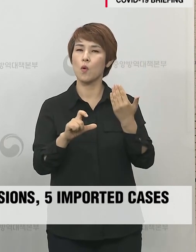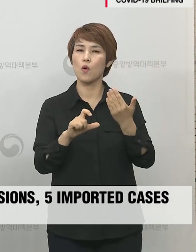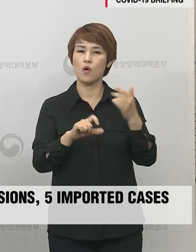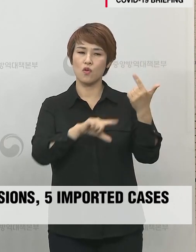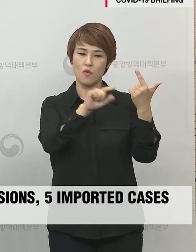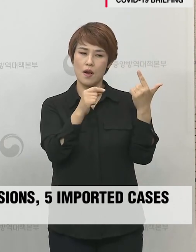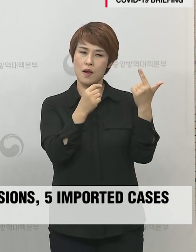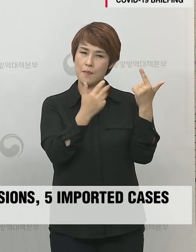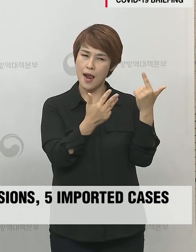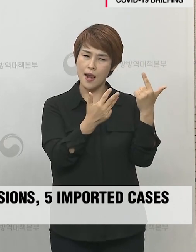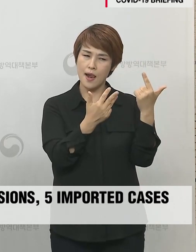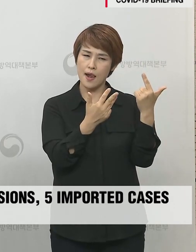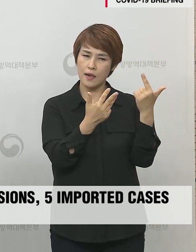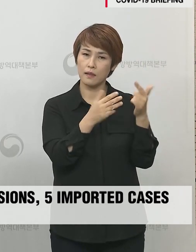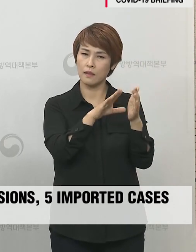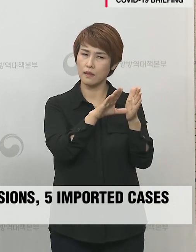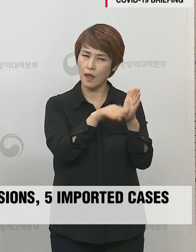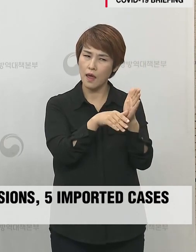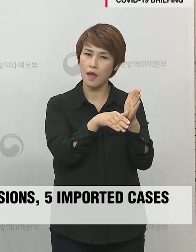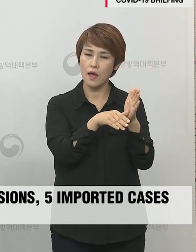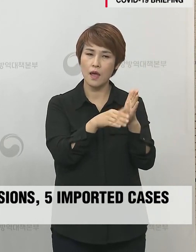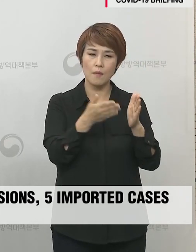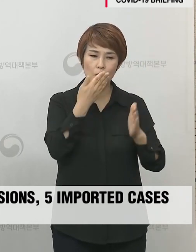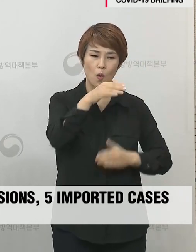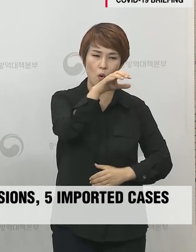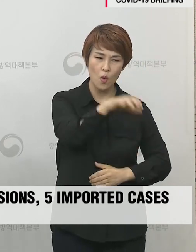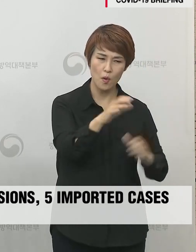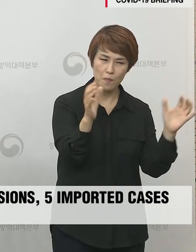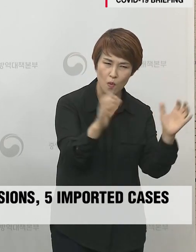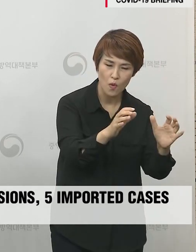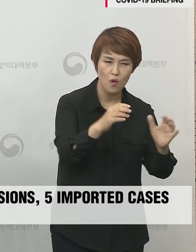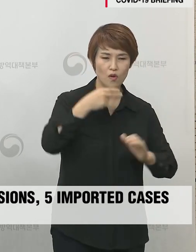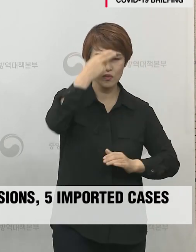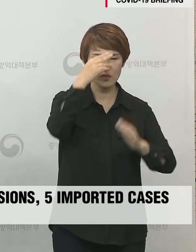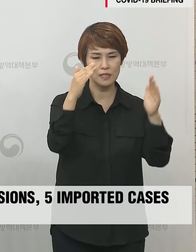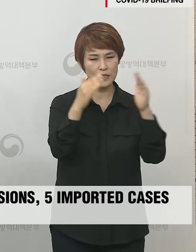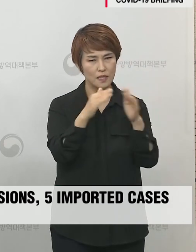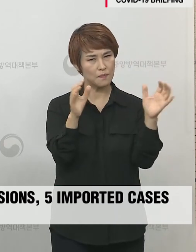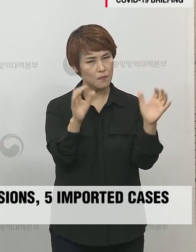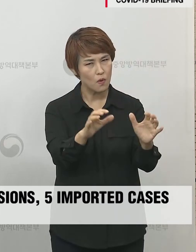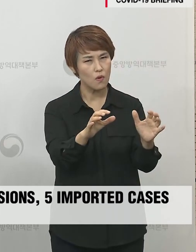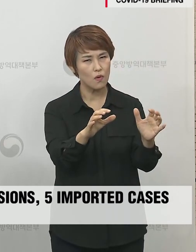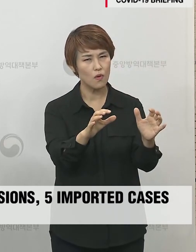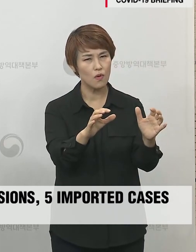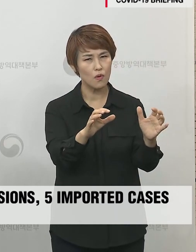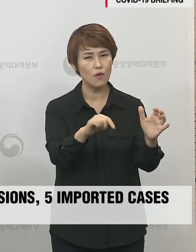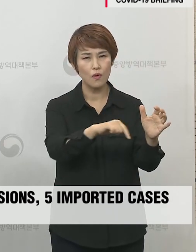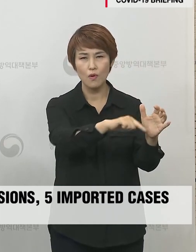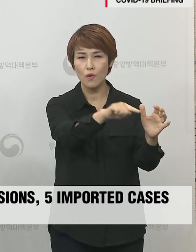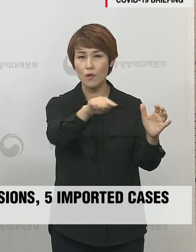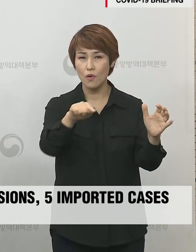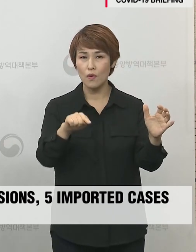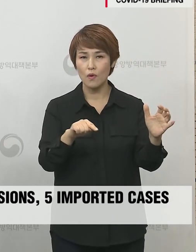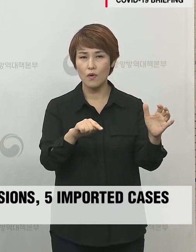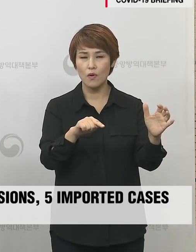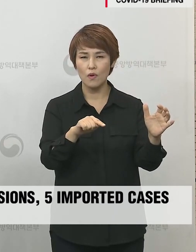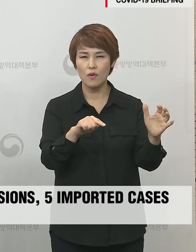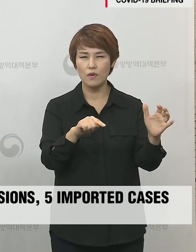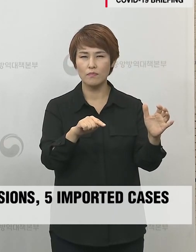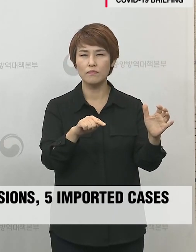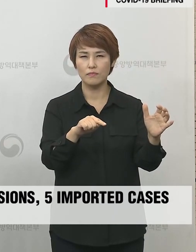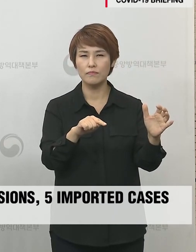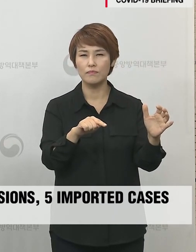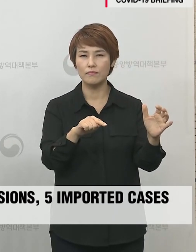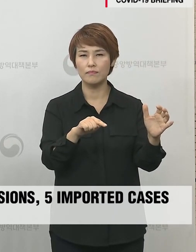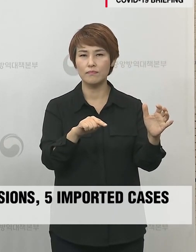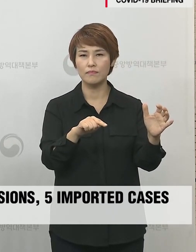of the symptoms, and the meeting itself was held on the 15th of June, and we believe that after